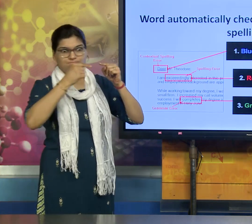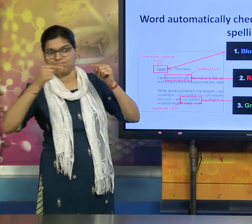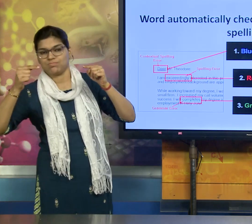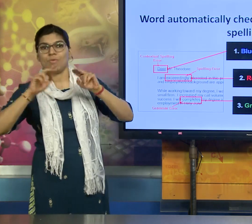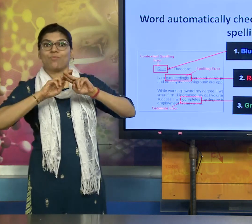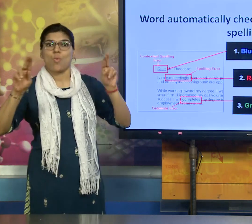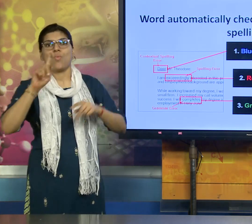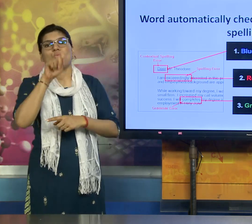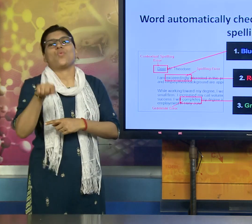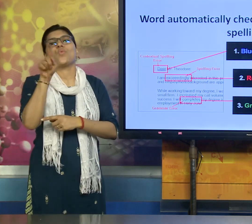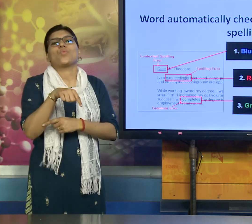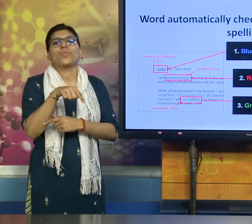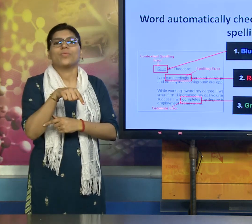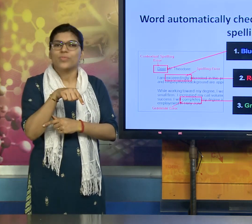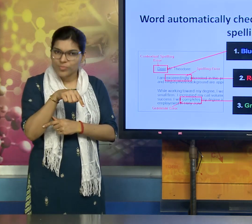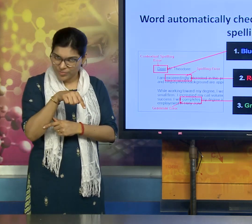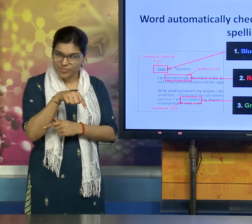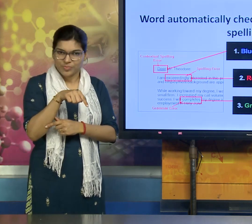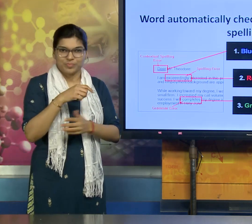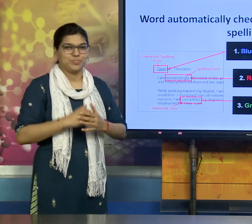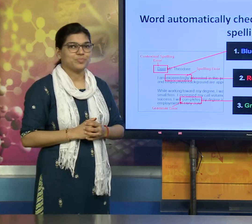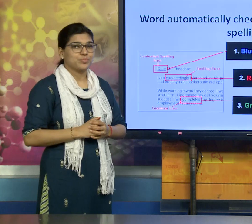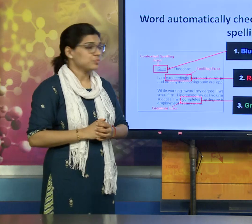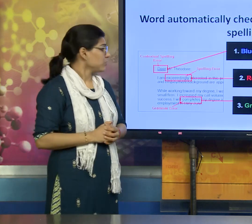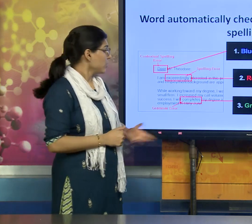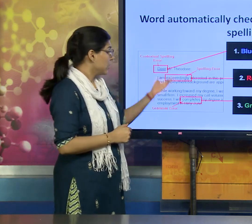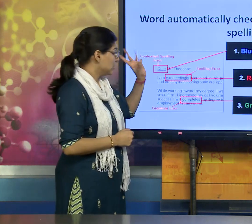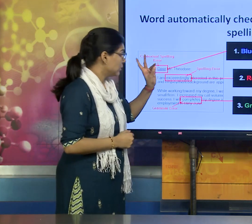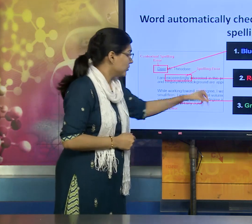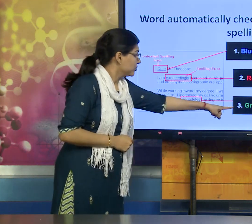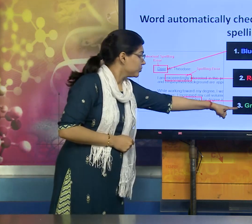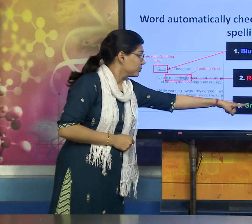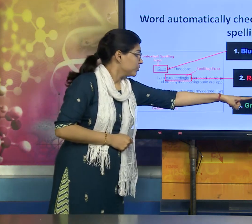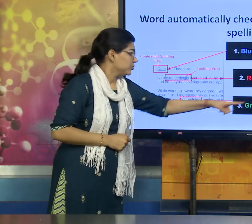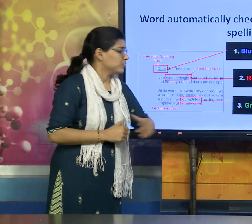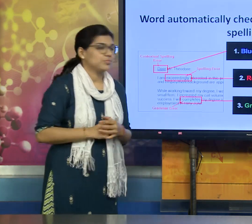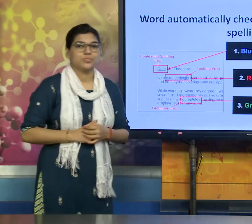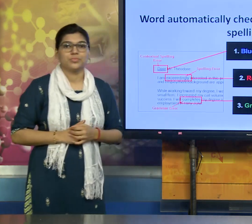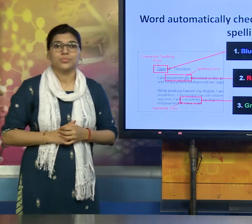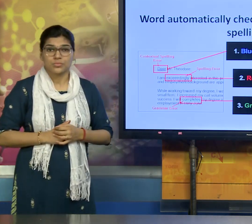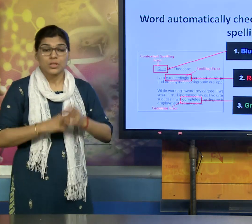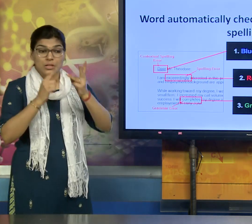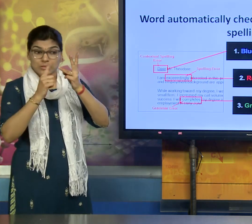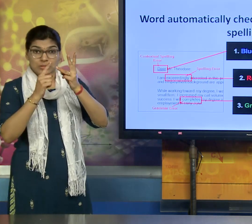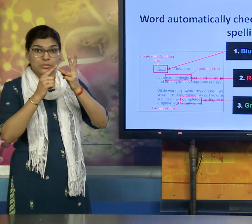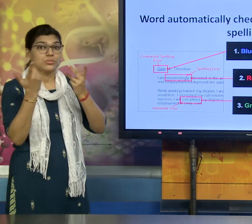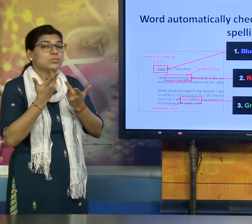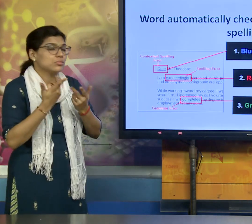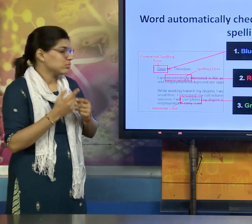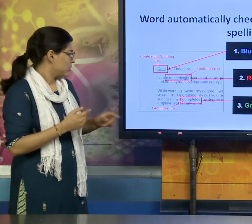is wrong or the spelling will incorrect, red wavy line will appear under the text.